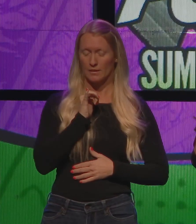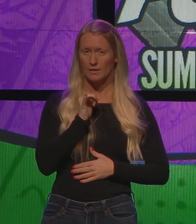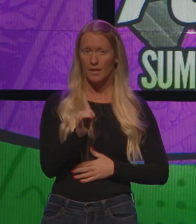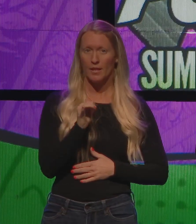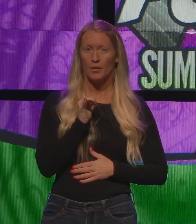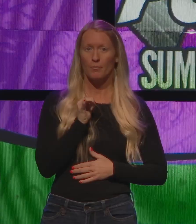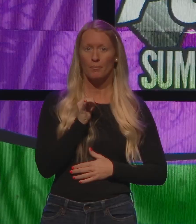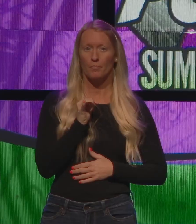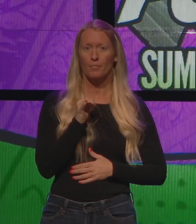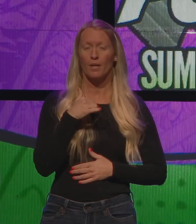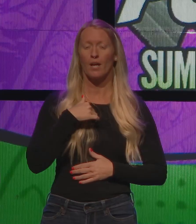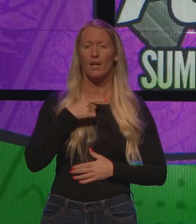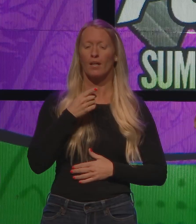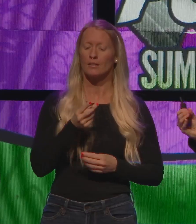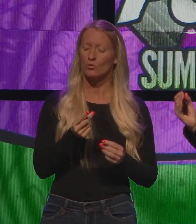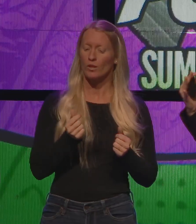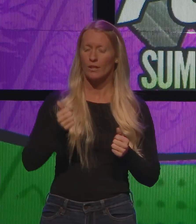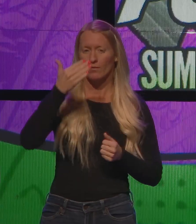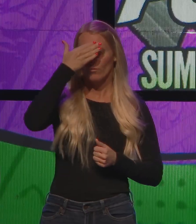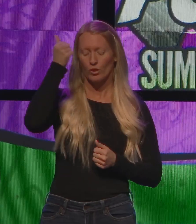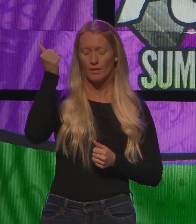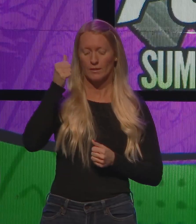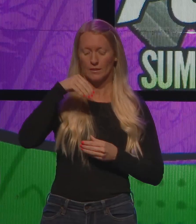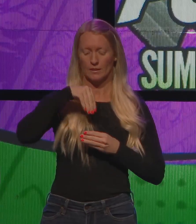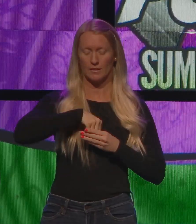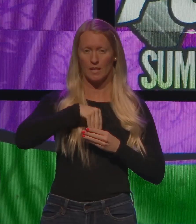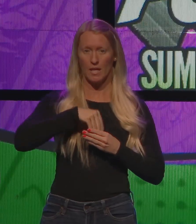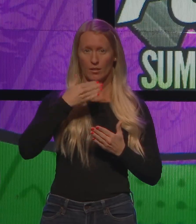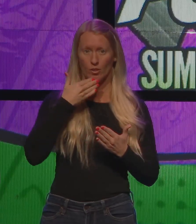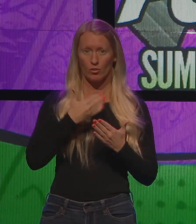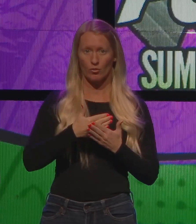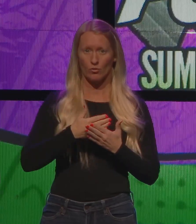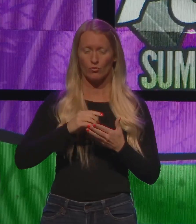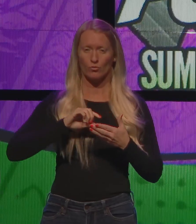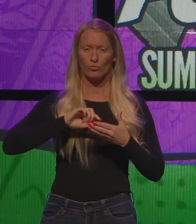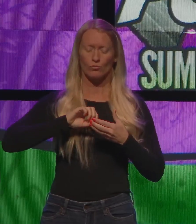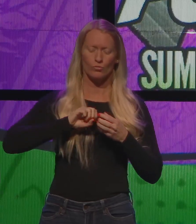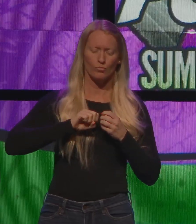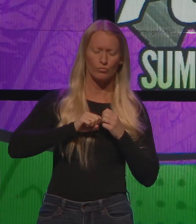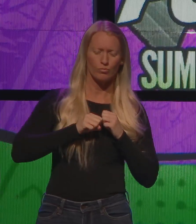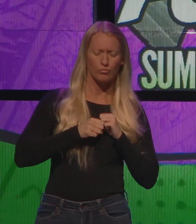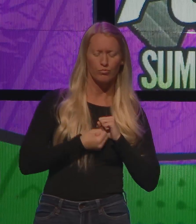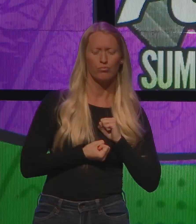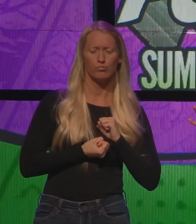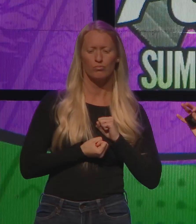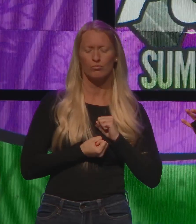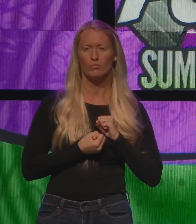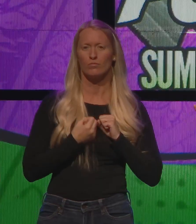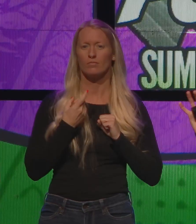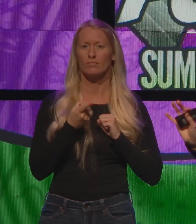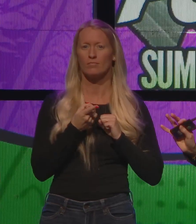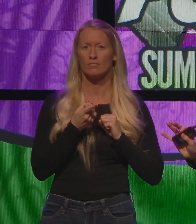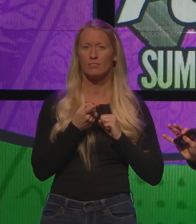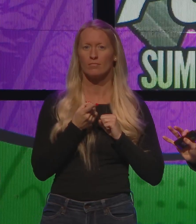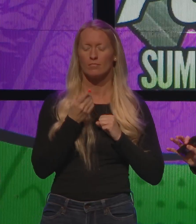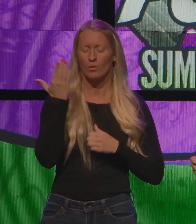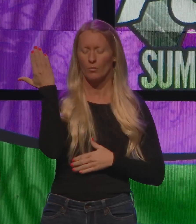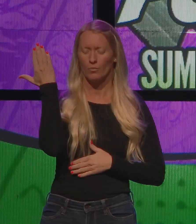the goodness that is inside. There's wounding that comes and blinds my vision, and that's